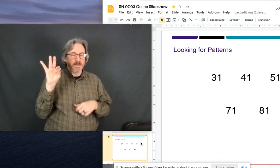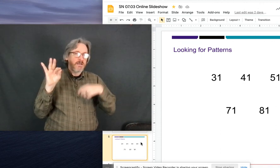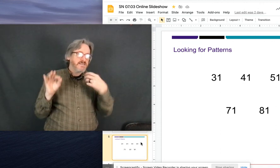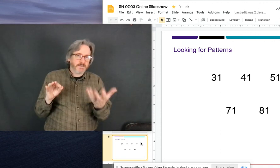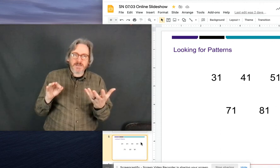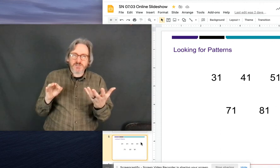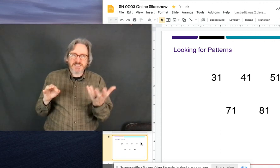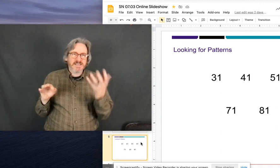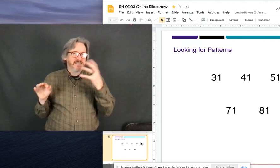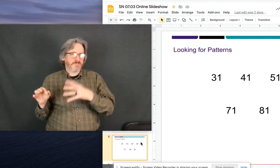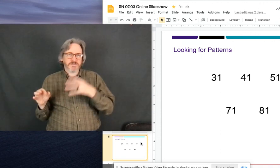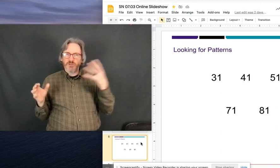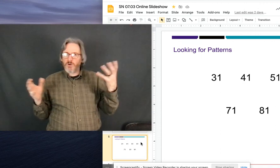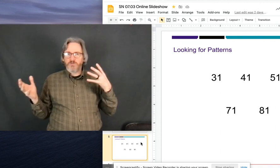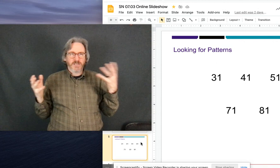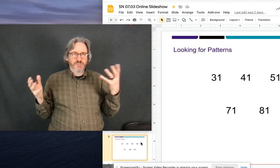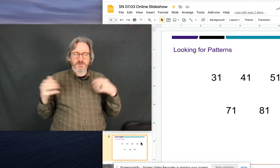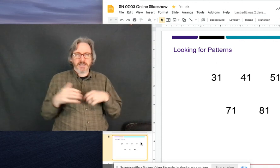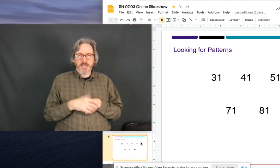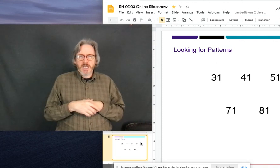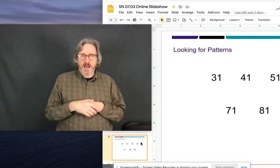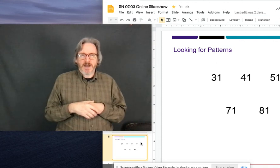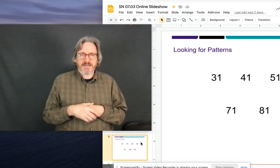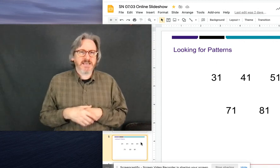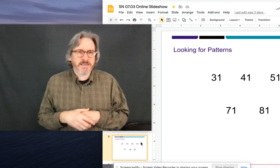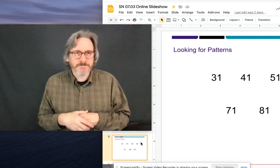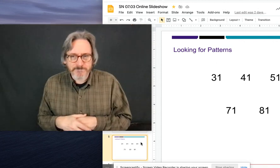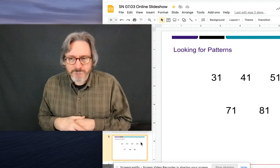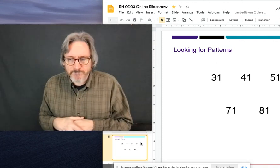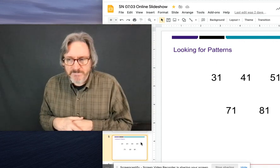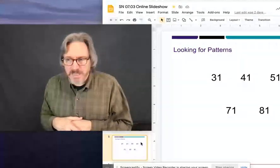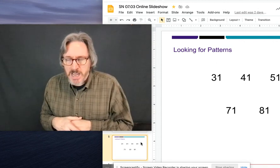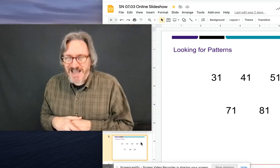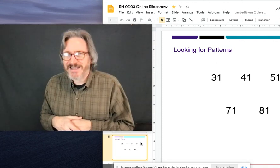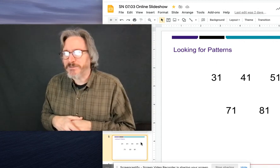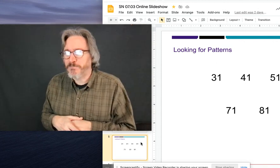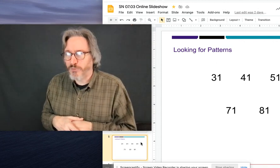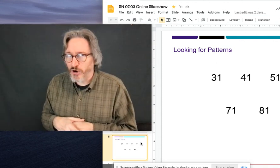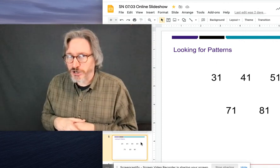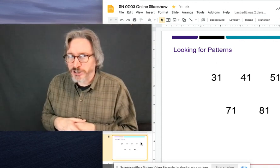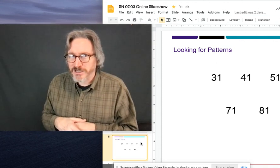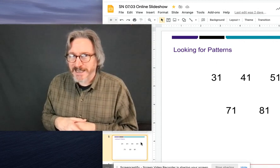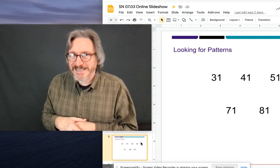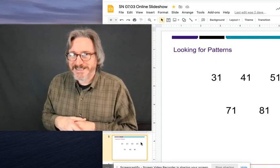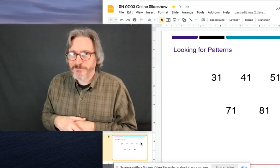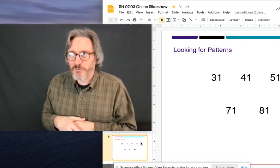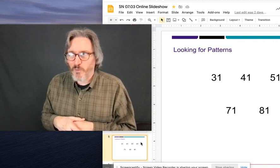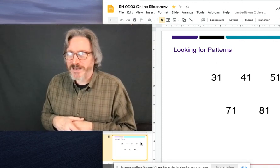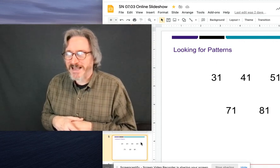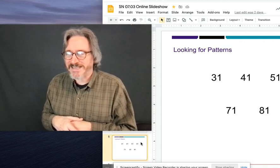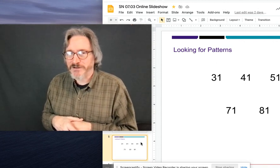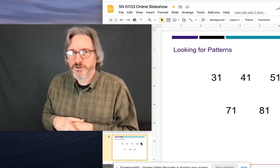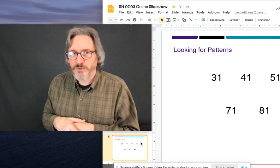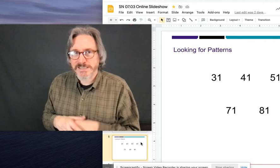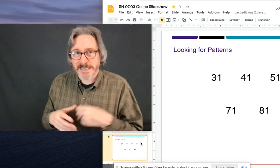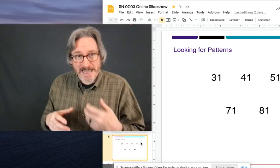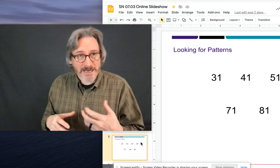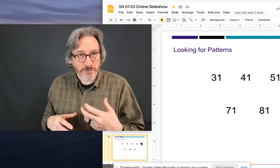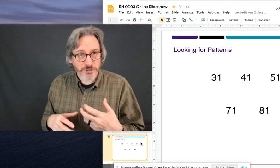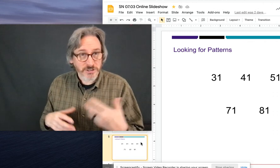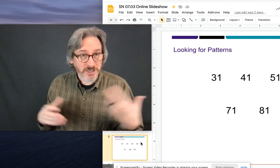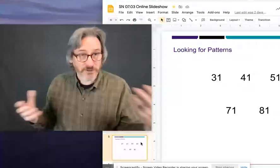9. Sometimes you'll see that, sometimes you won't. It's really, I think the book is what has influenced